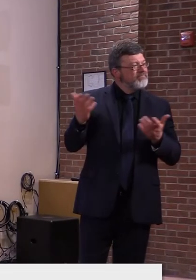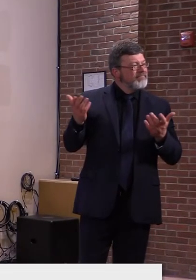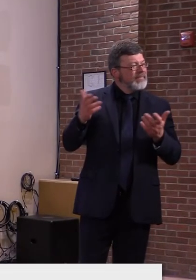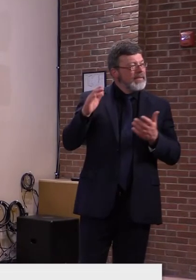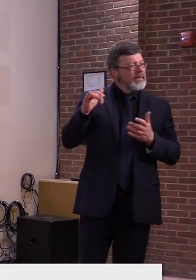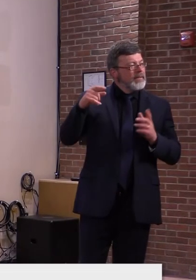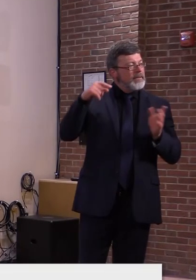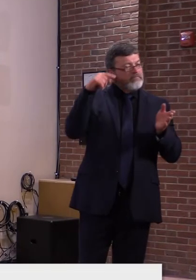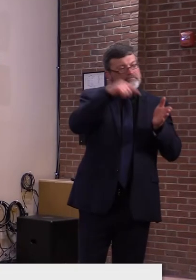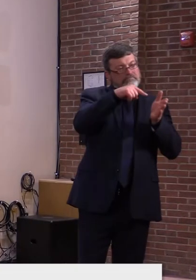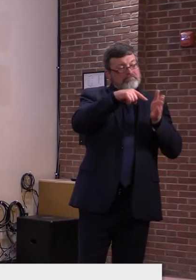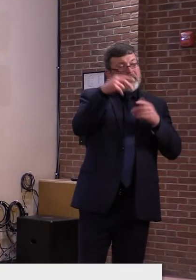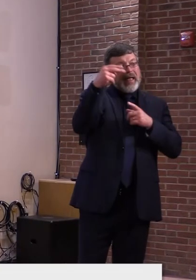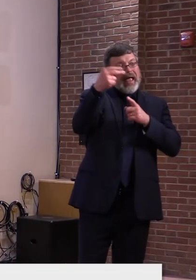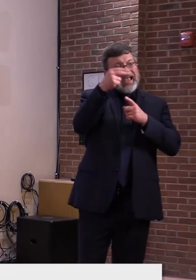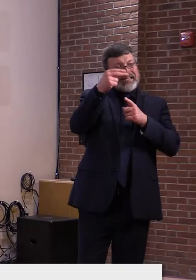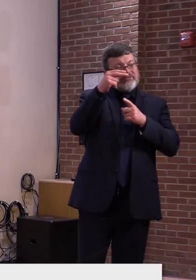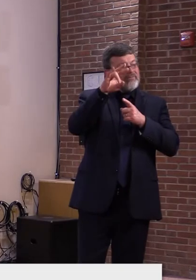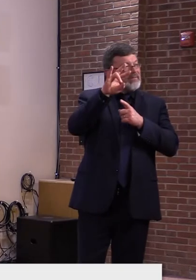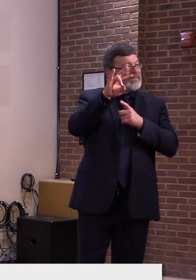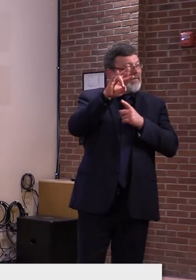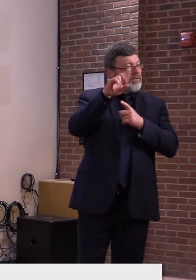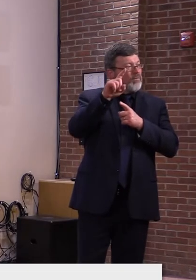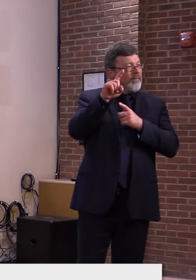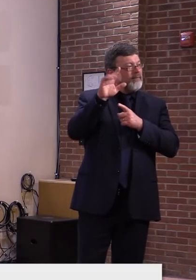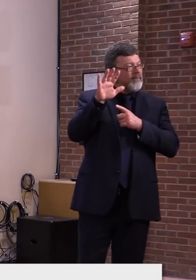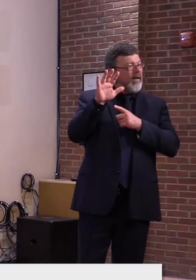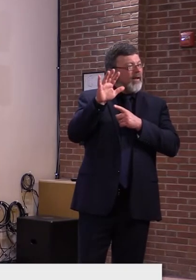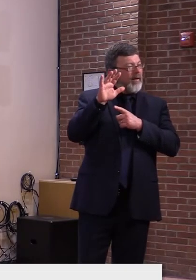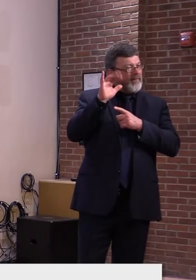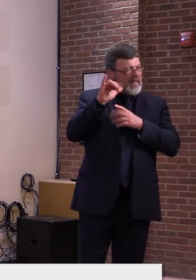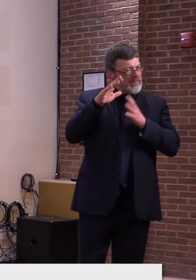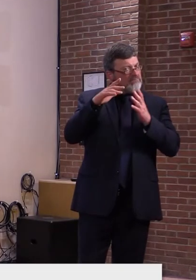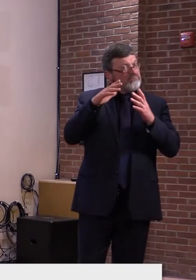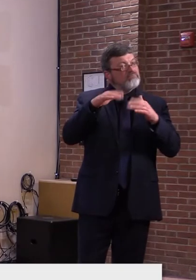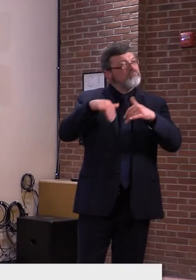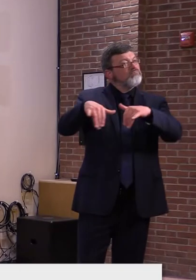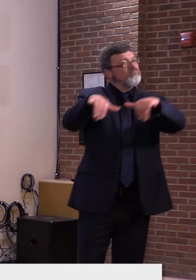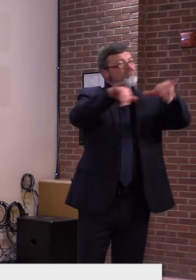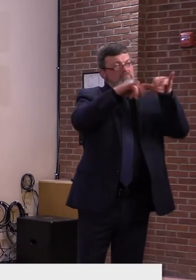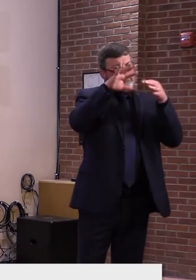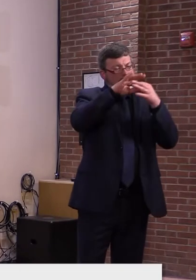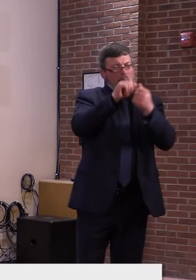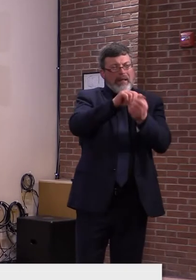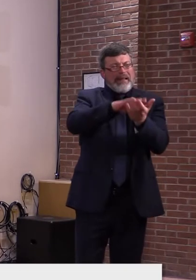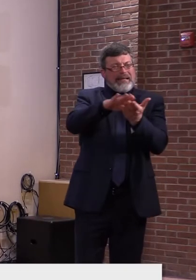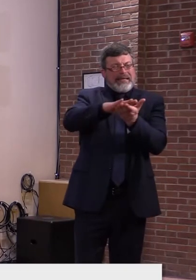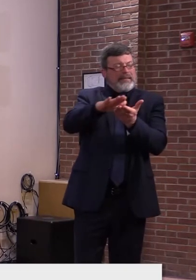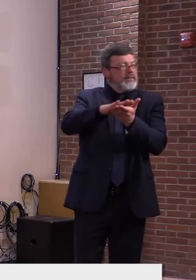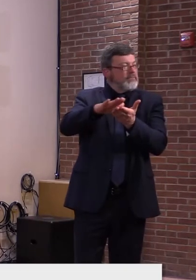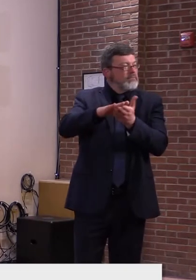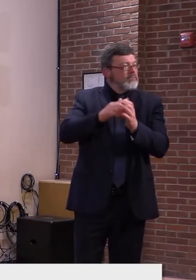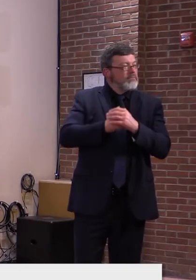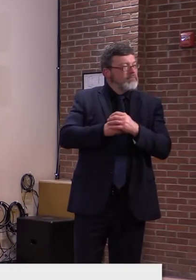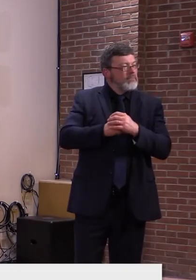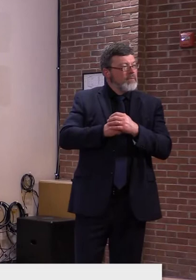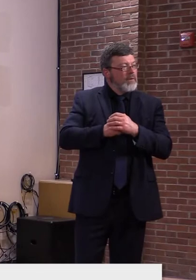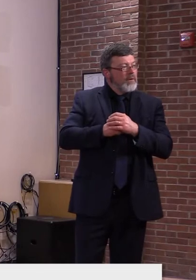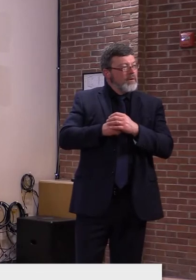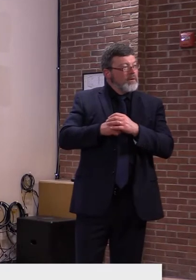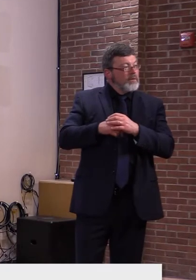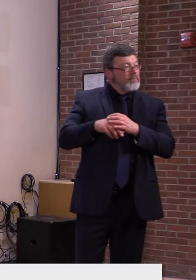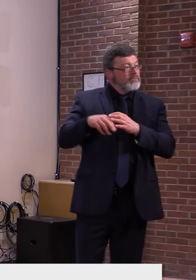H715, the clean heat standard. Commissioner Tierney has said there's a big problem with it that apparently the